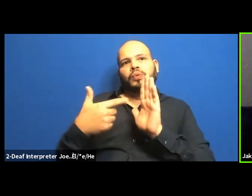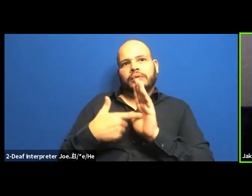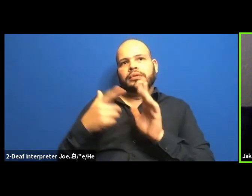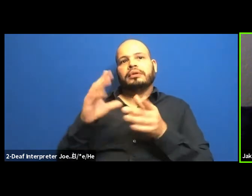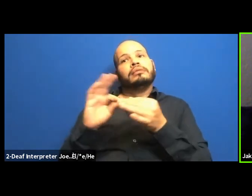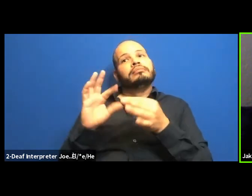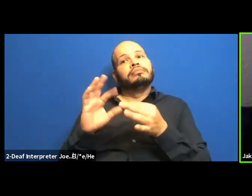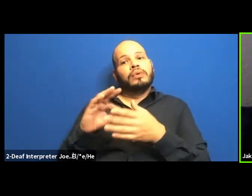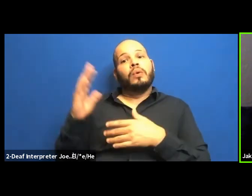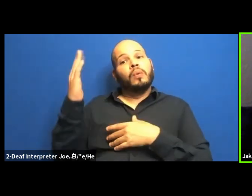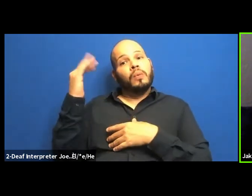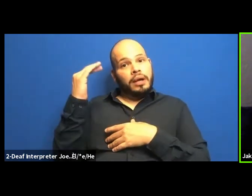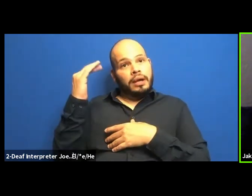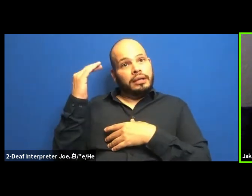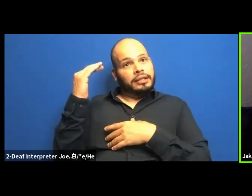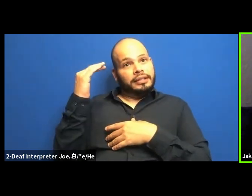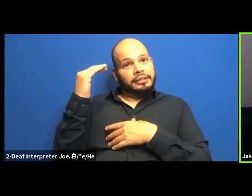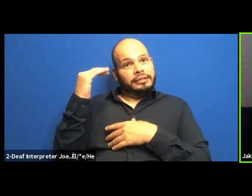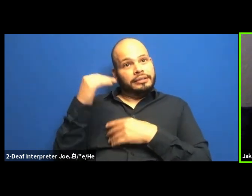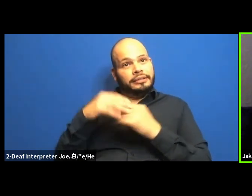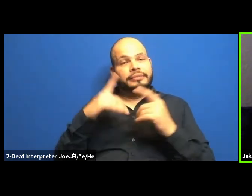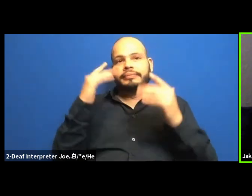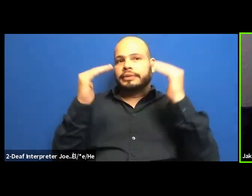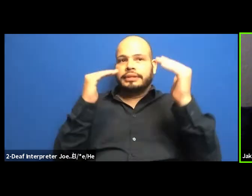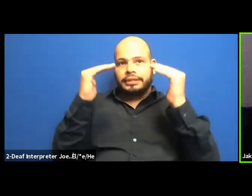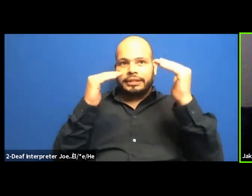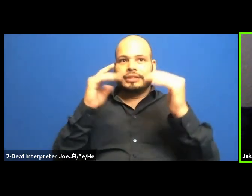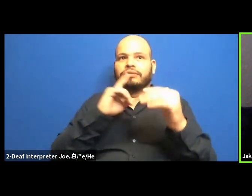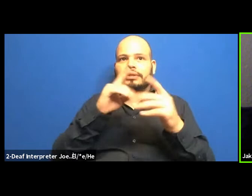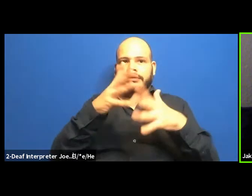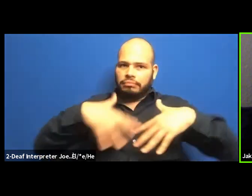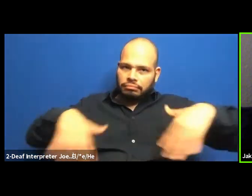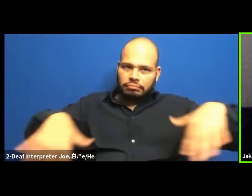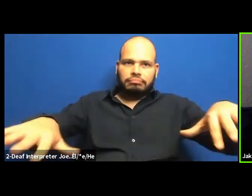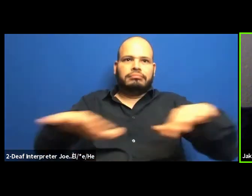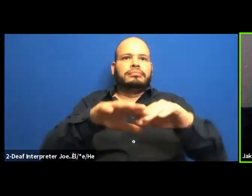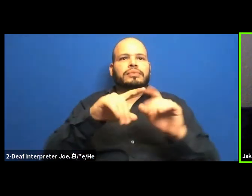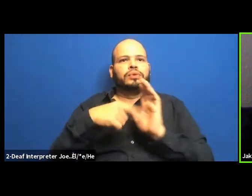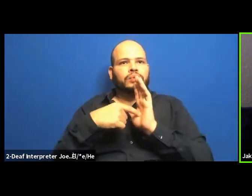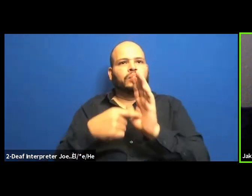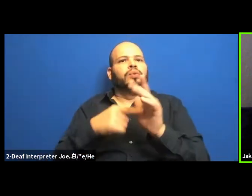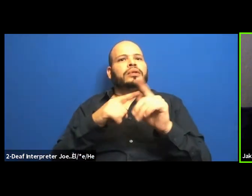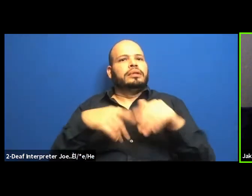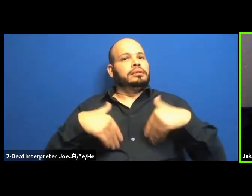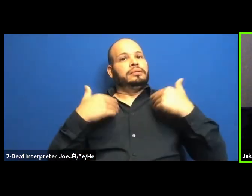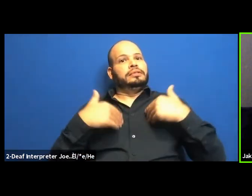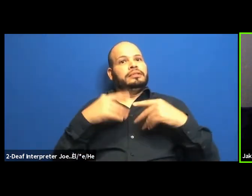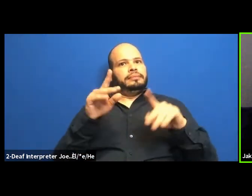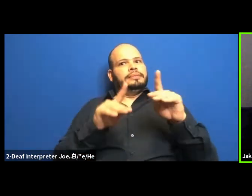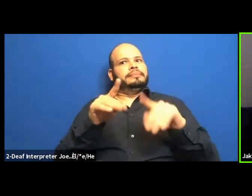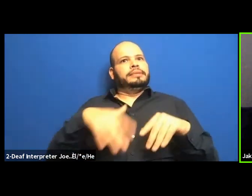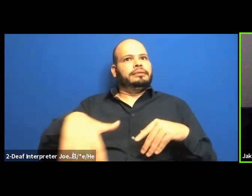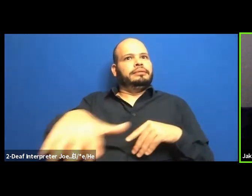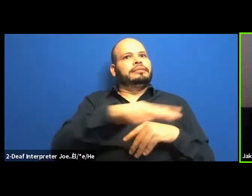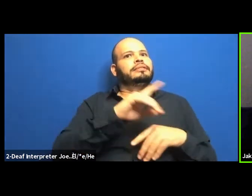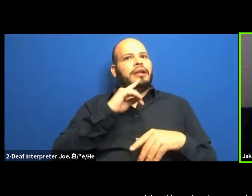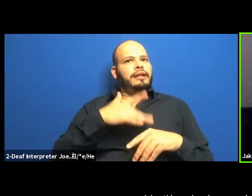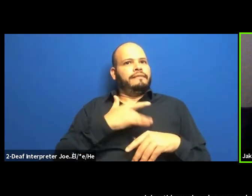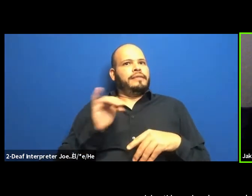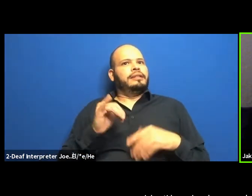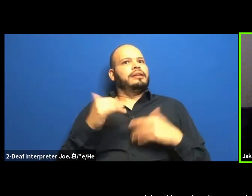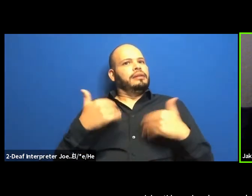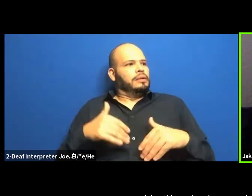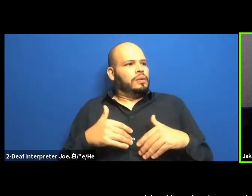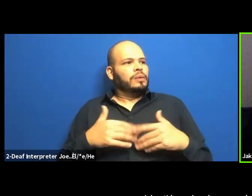came out successfully from us doing this work from as long as we've been doing. And we're feeding that to them for them to develop their own framework of what it looks like